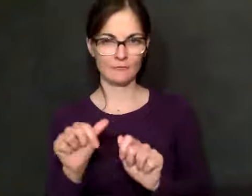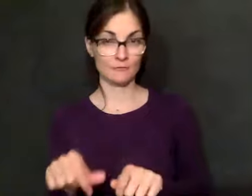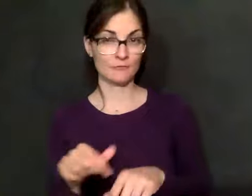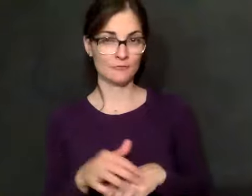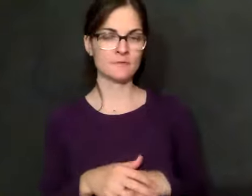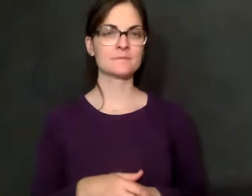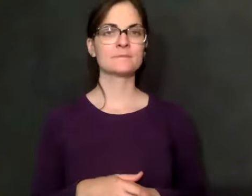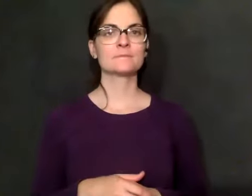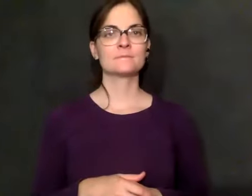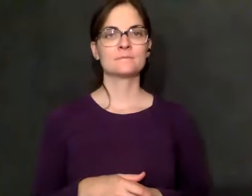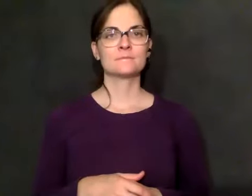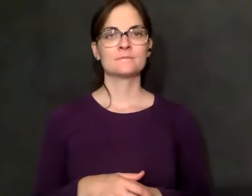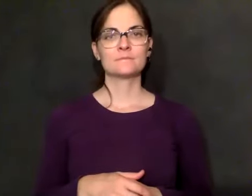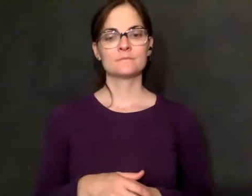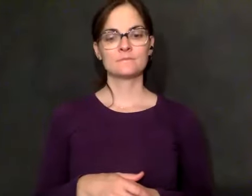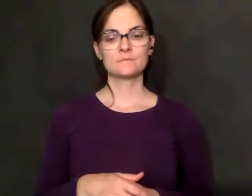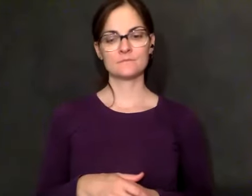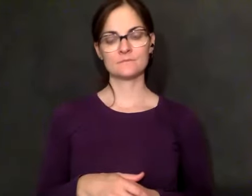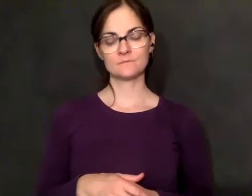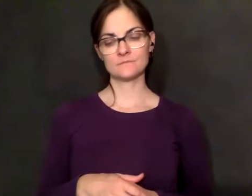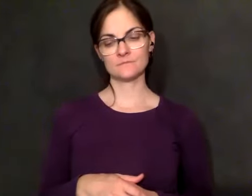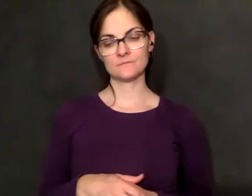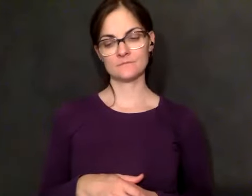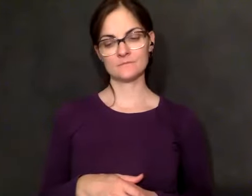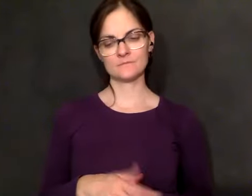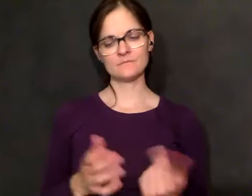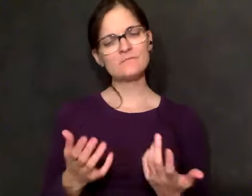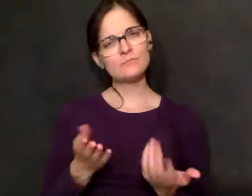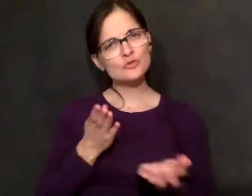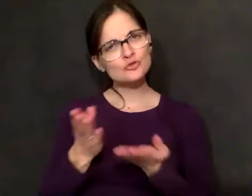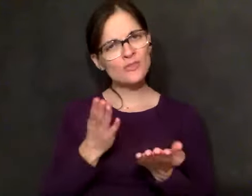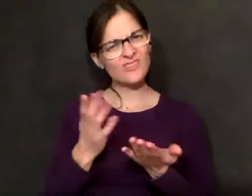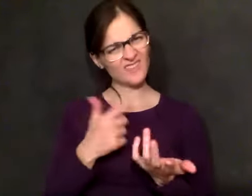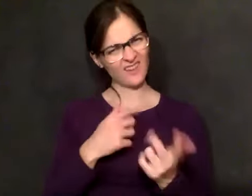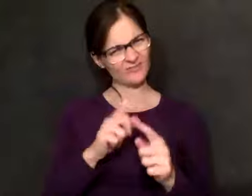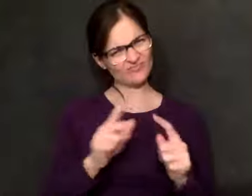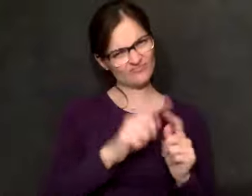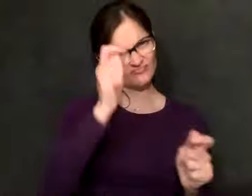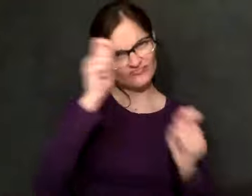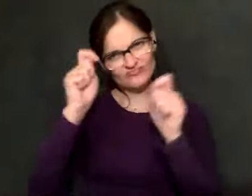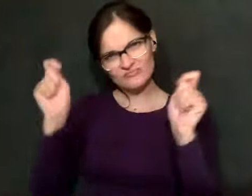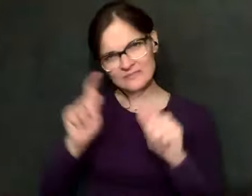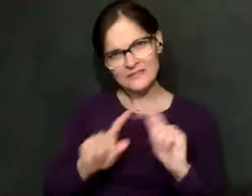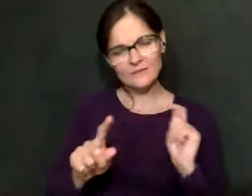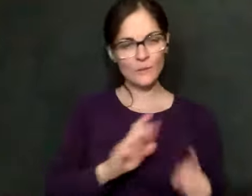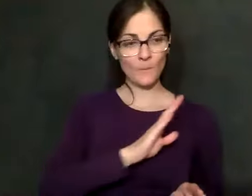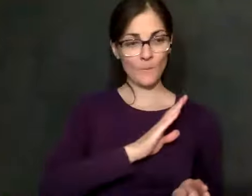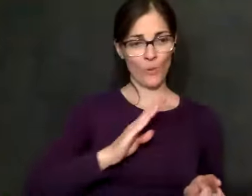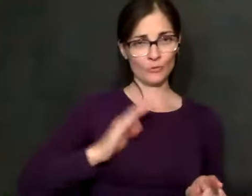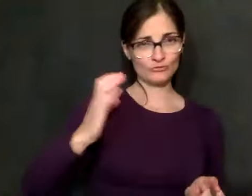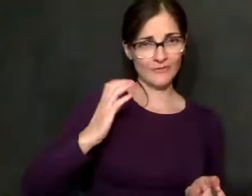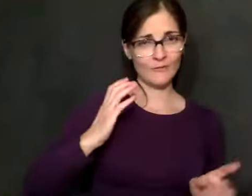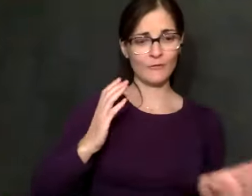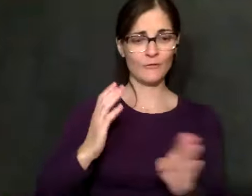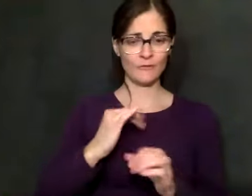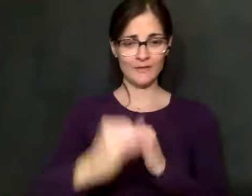Life. All those 1 days at a time, I got into service. I held several roles. I became the board chair, got